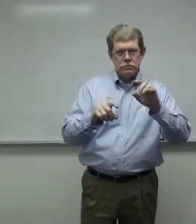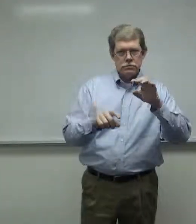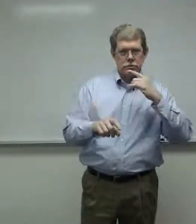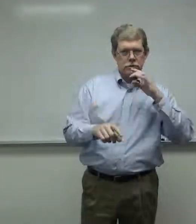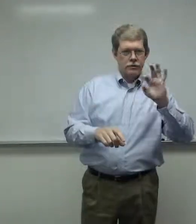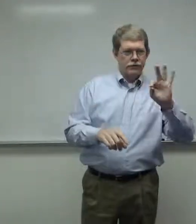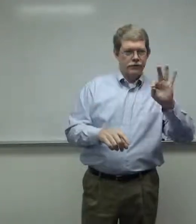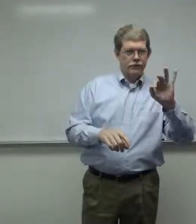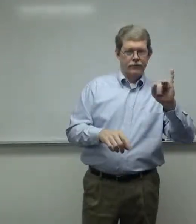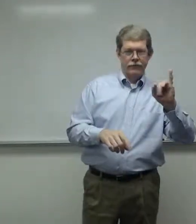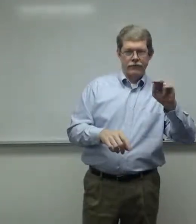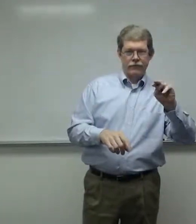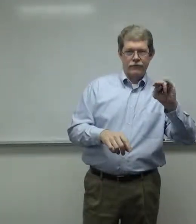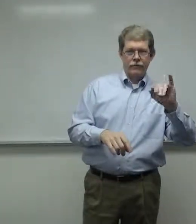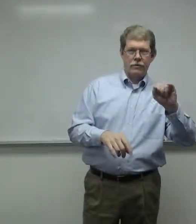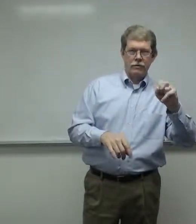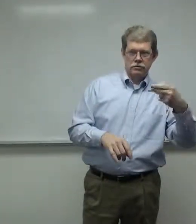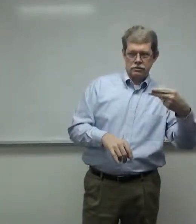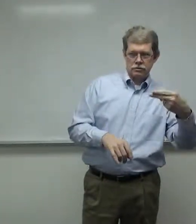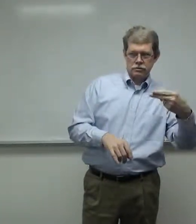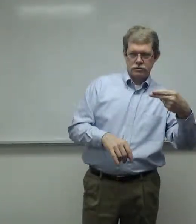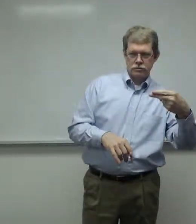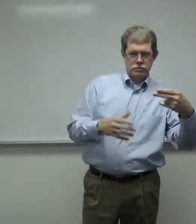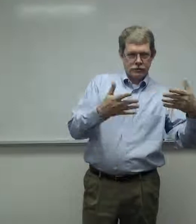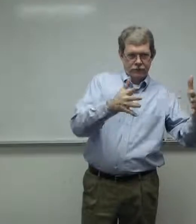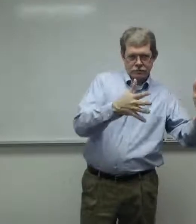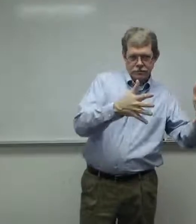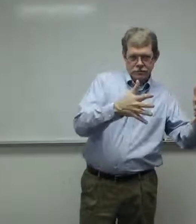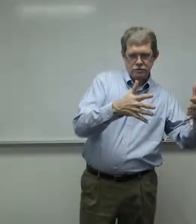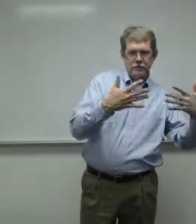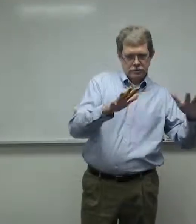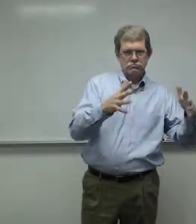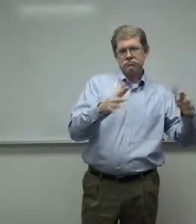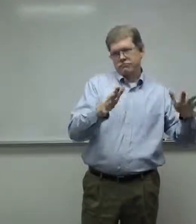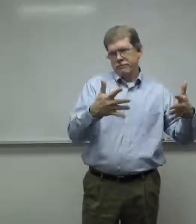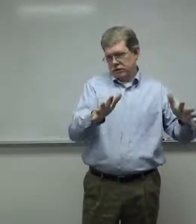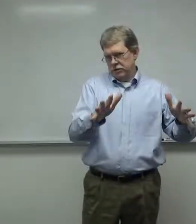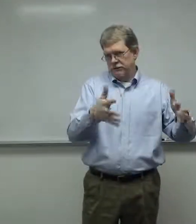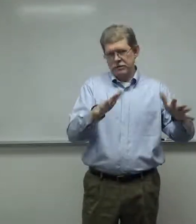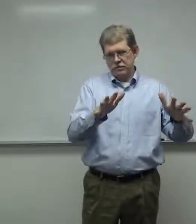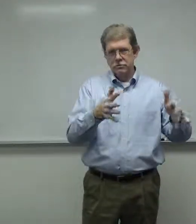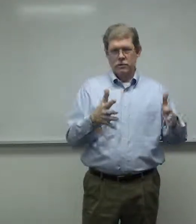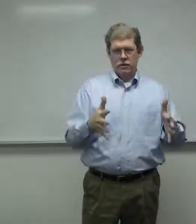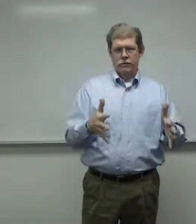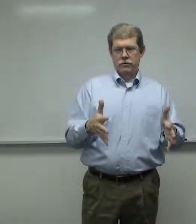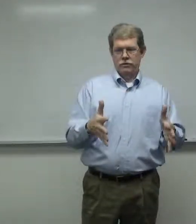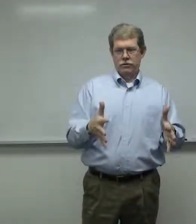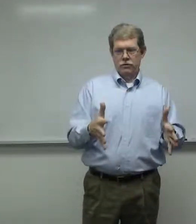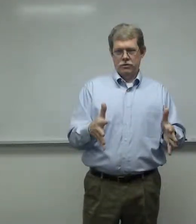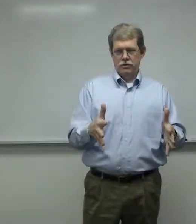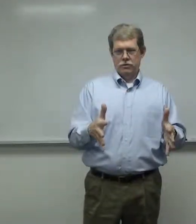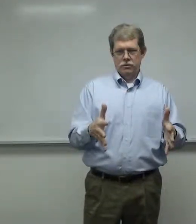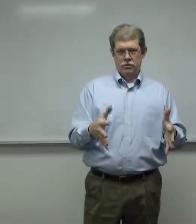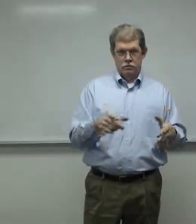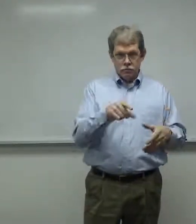Remember, it's not the same as finish. Okay, so don't look at that. If I ask, are you nervous? I'm not saying, are you finished? Finish is